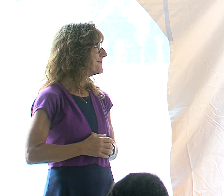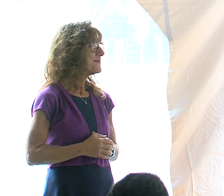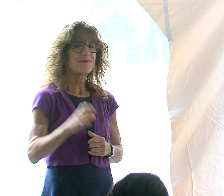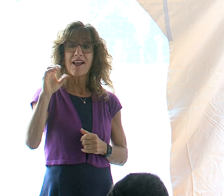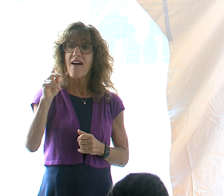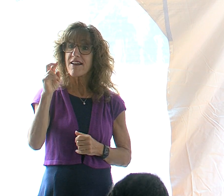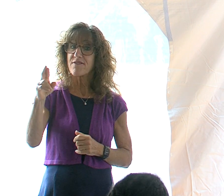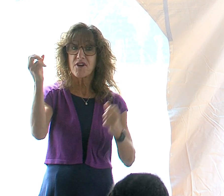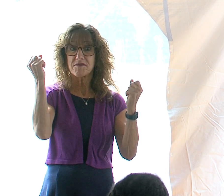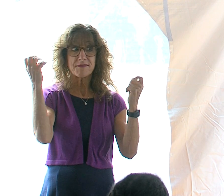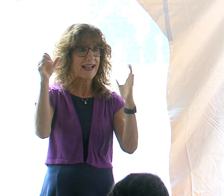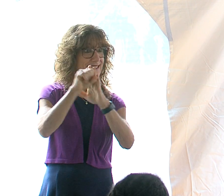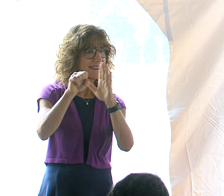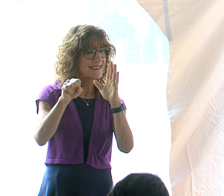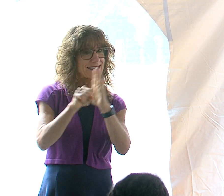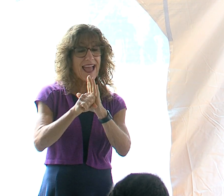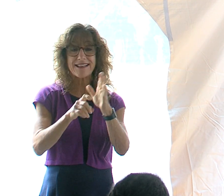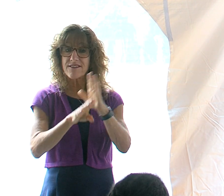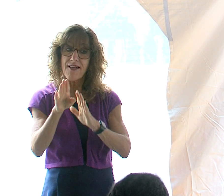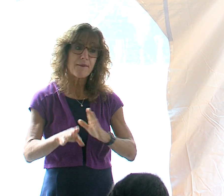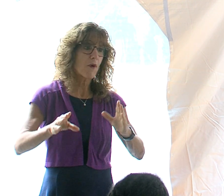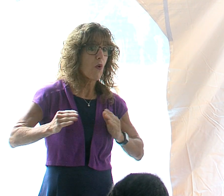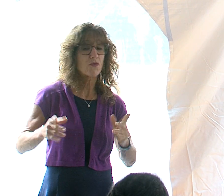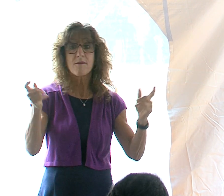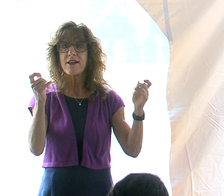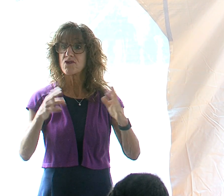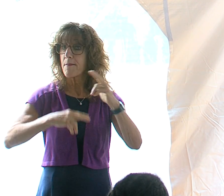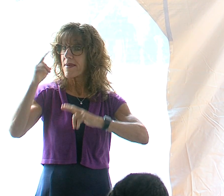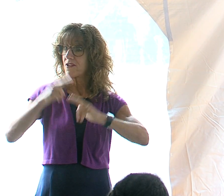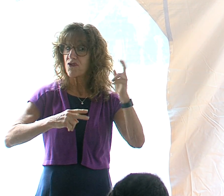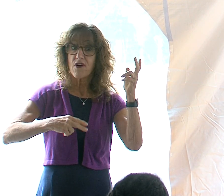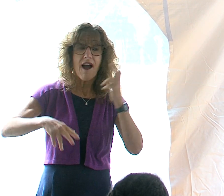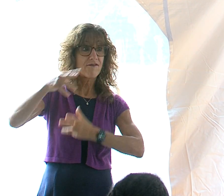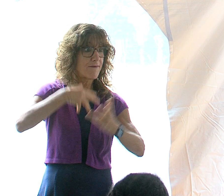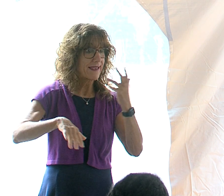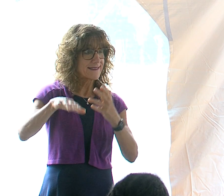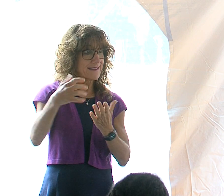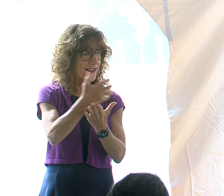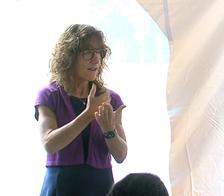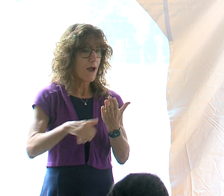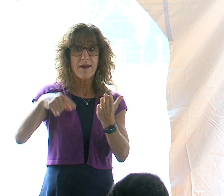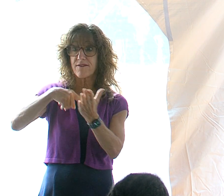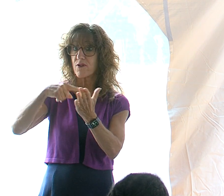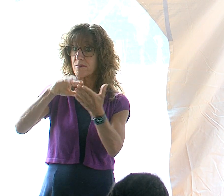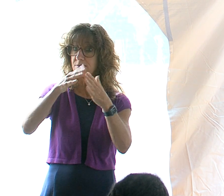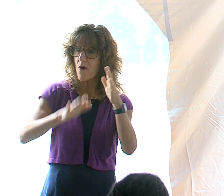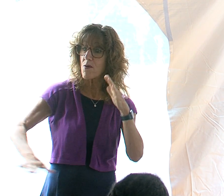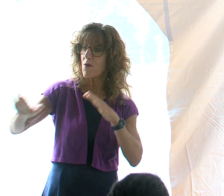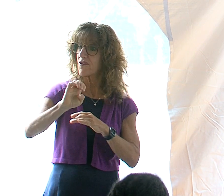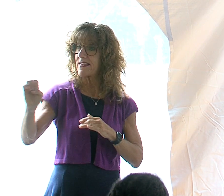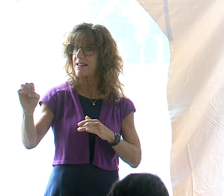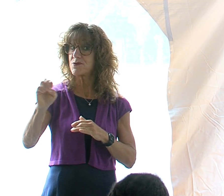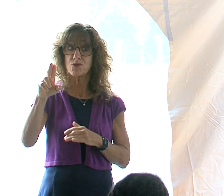Conifer is a multi-state developer, owner, manager, and builder of mixed-income and affordable communities in the eastern United